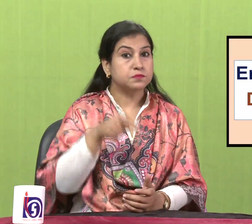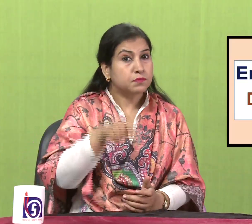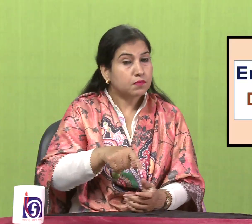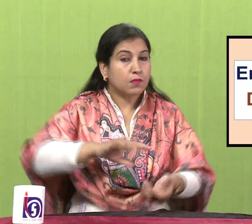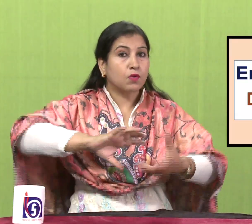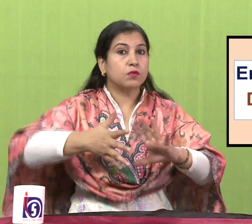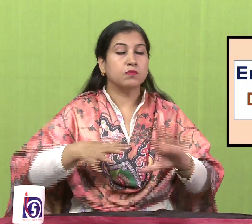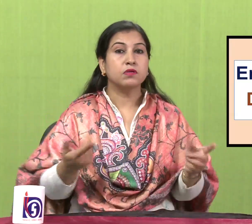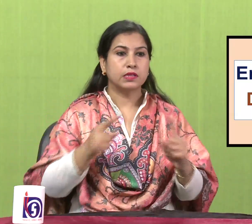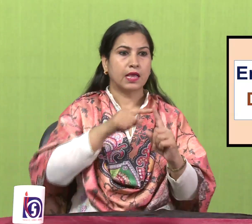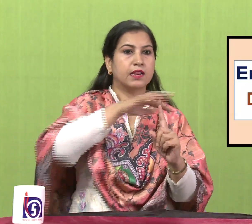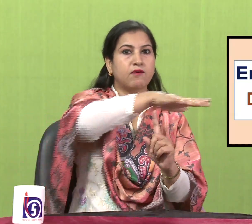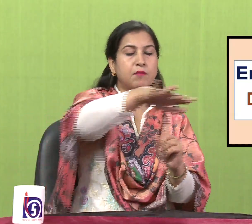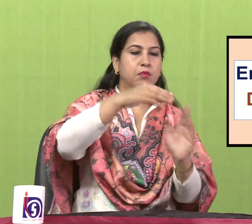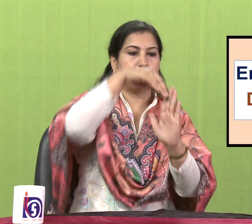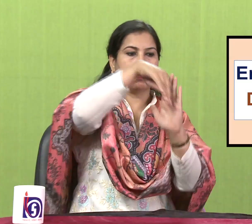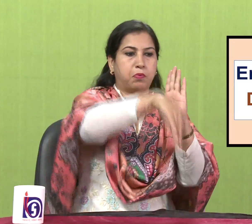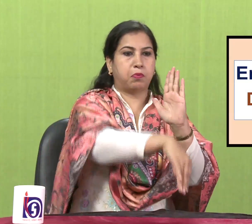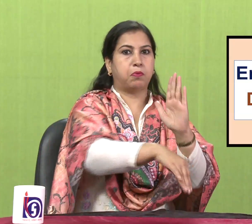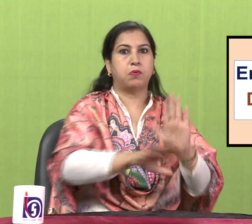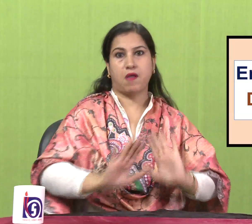This leads to environmental degradation.